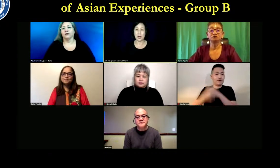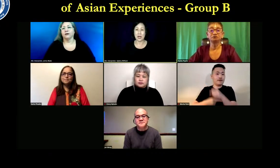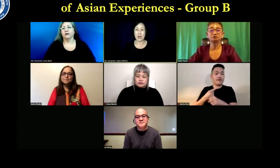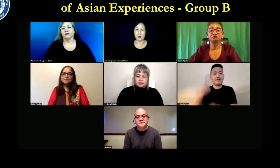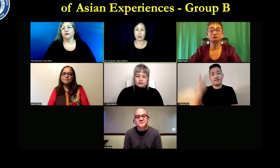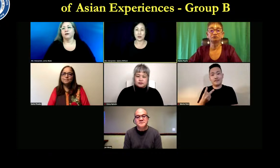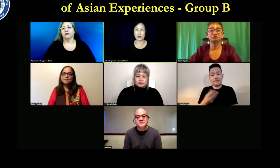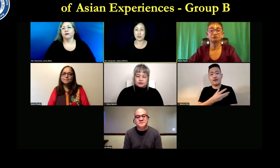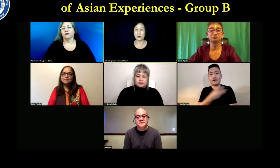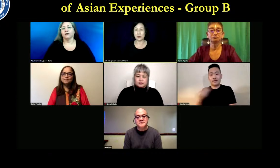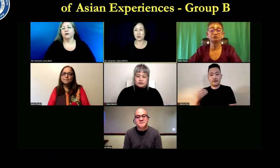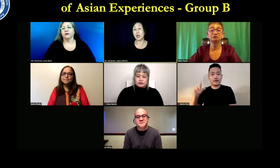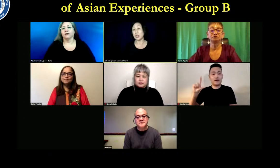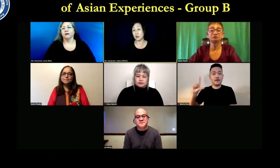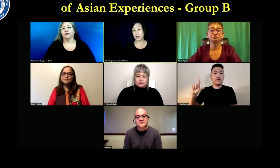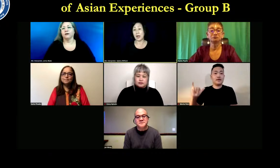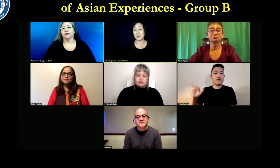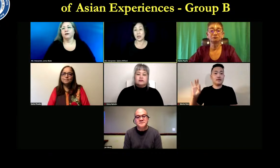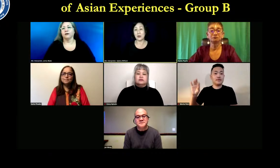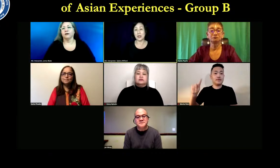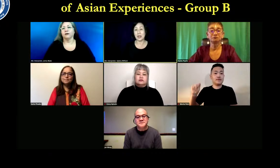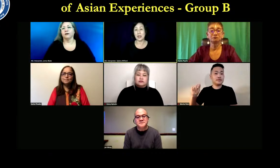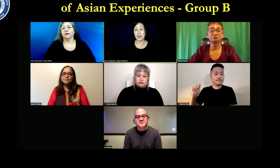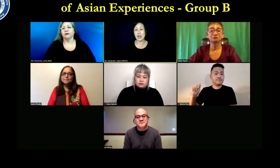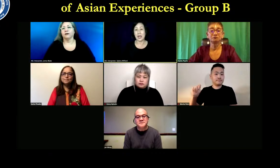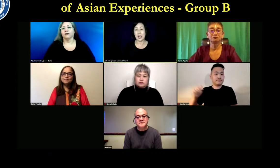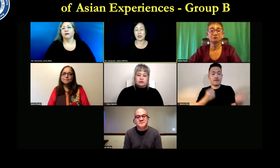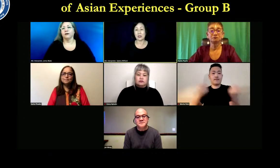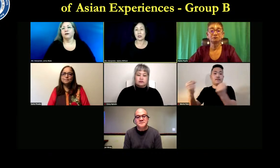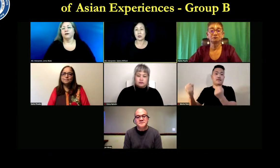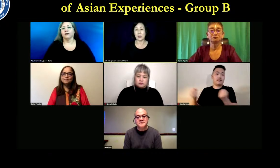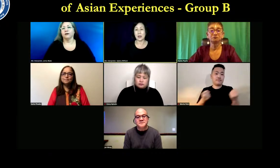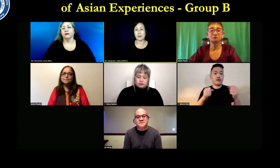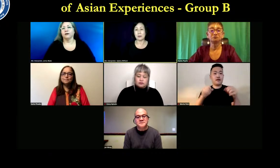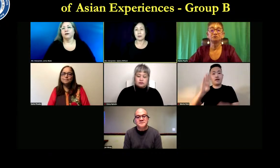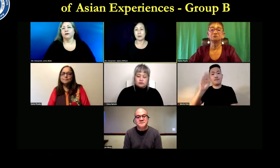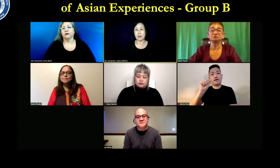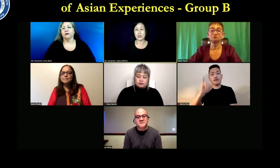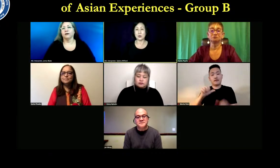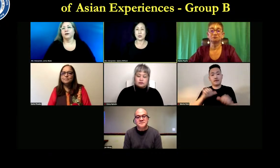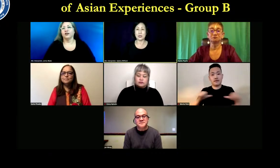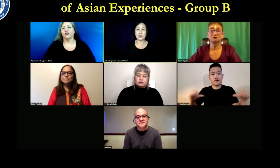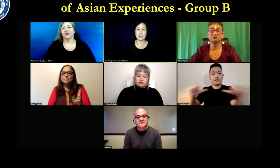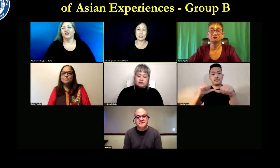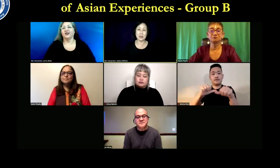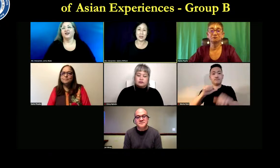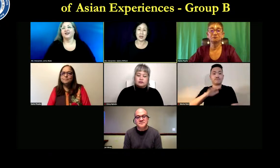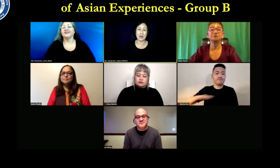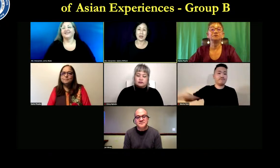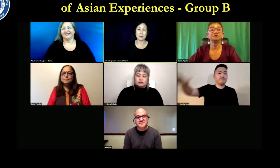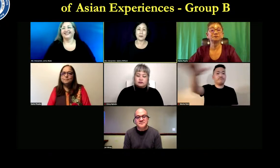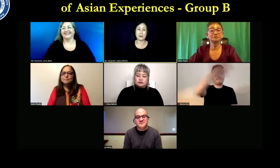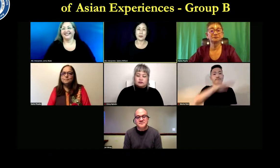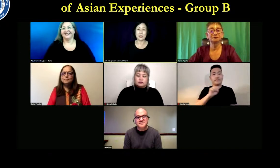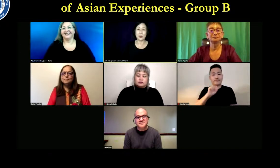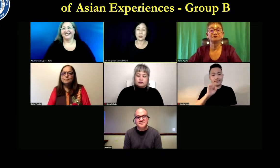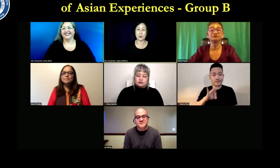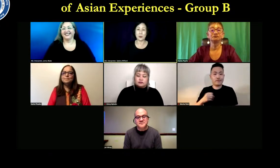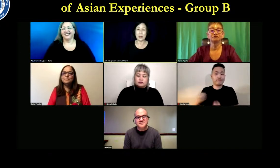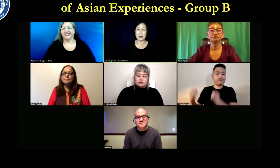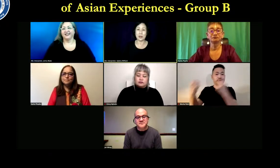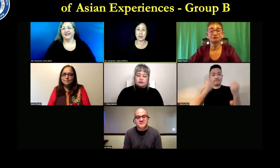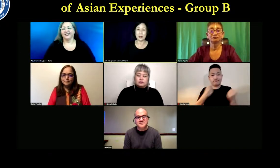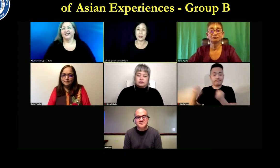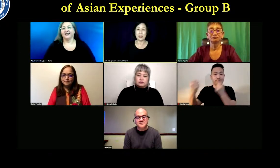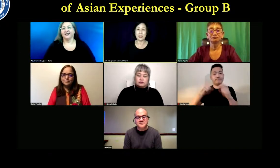there. I've worked there for several years, a year and a half now. And also I do a Lyft. I work